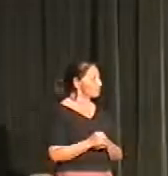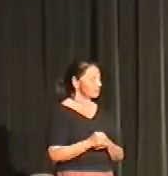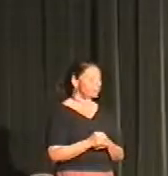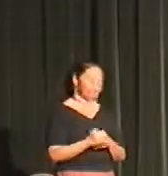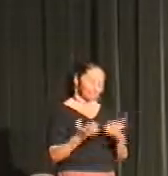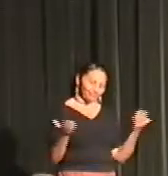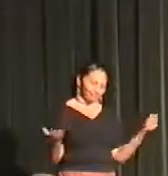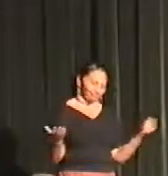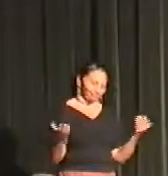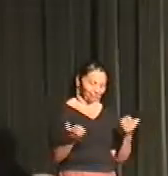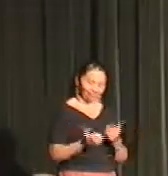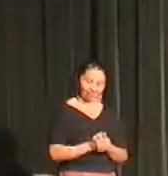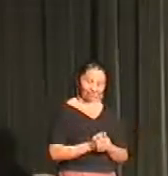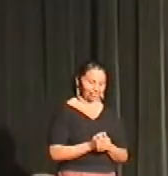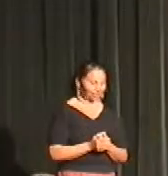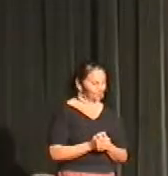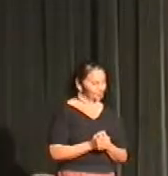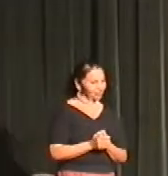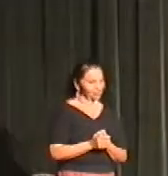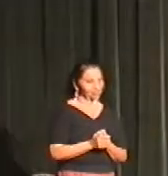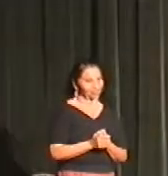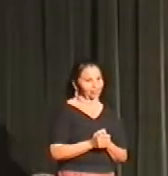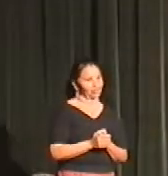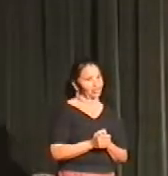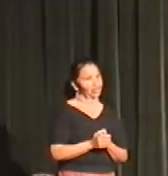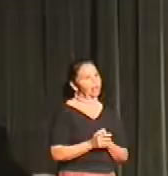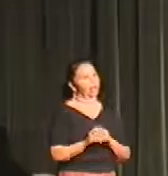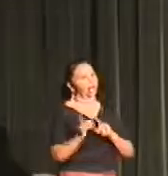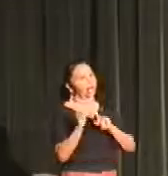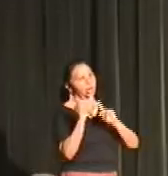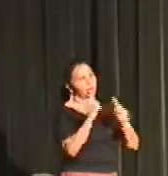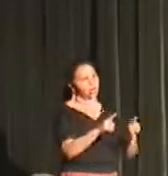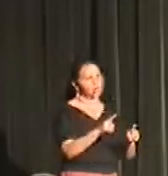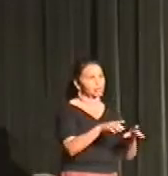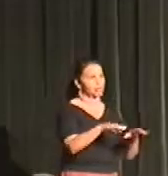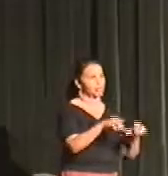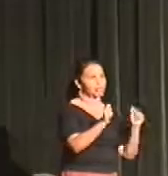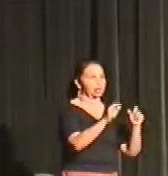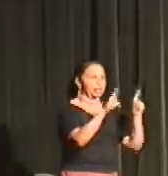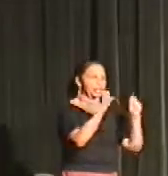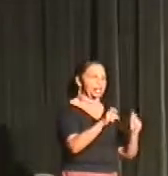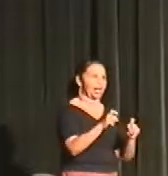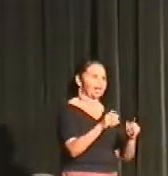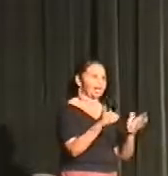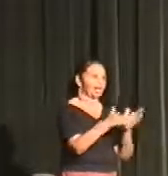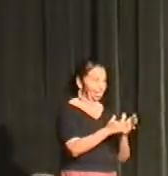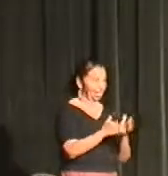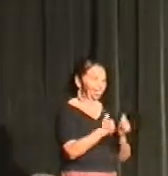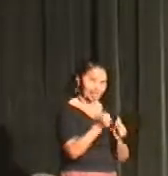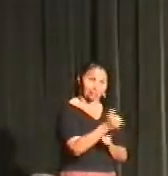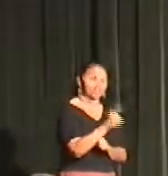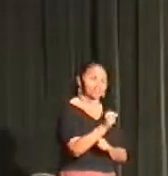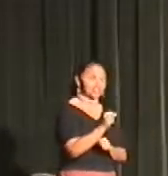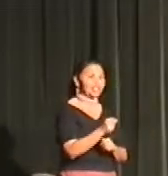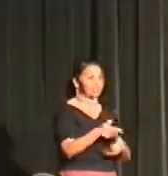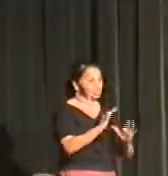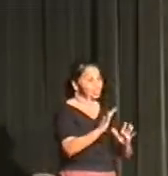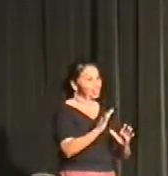Anyway, I was on to take the test again, and I did pass. And then I was allowed to get a job that I still